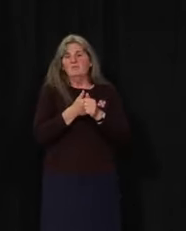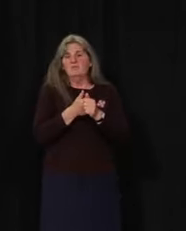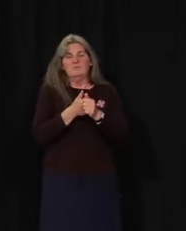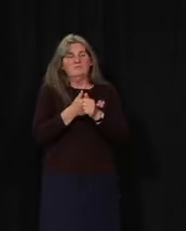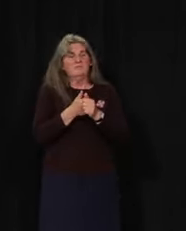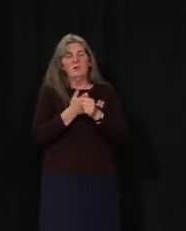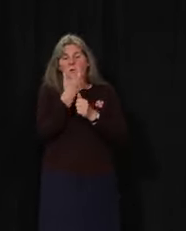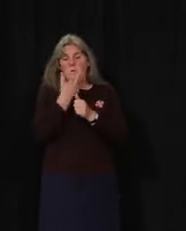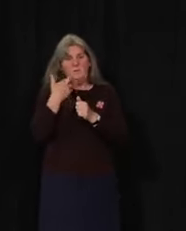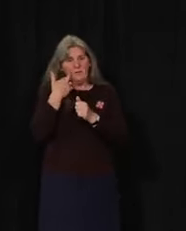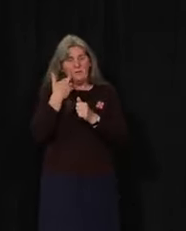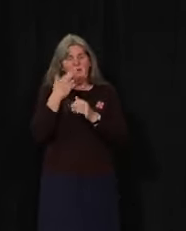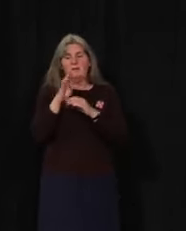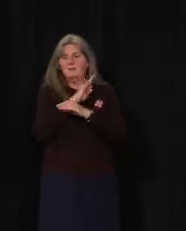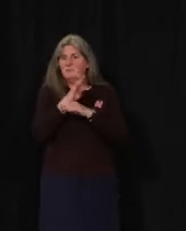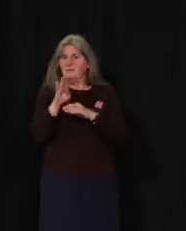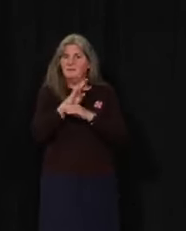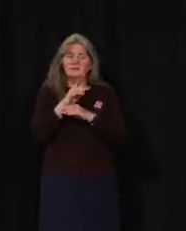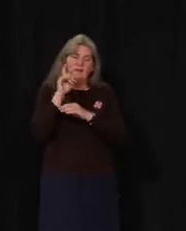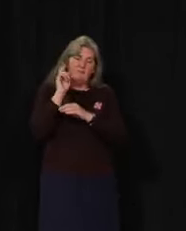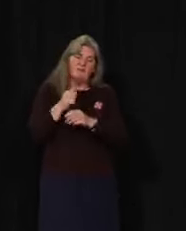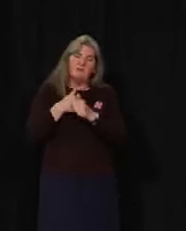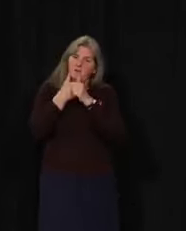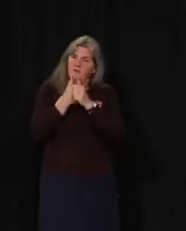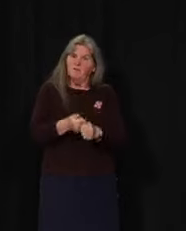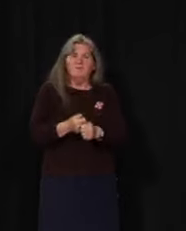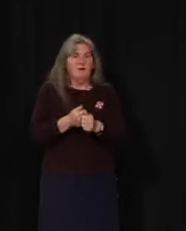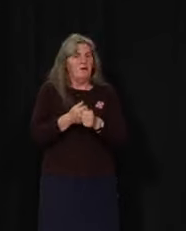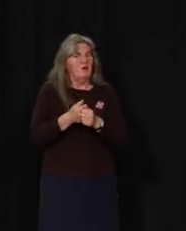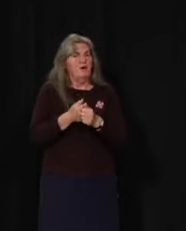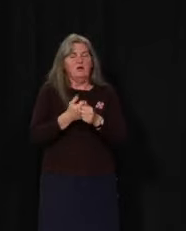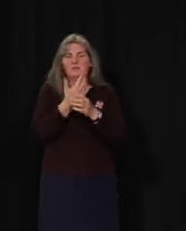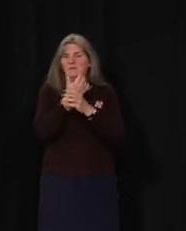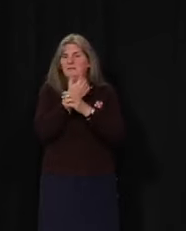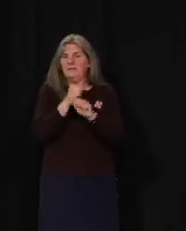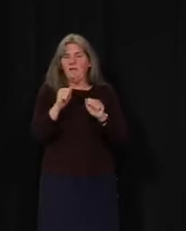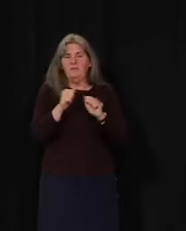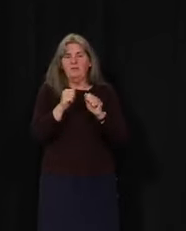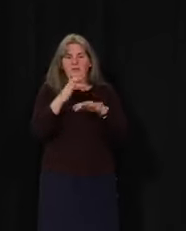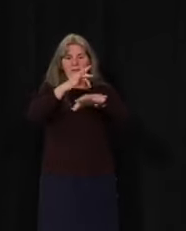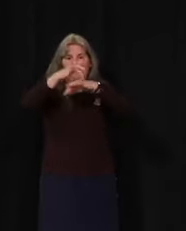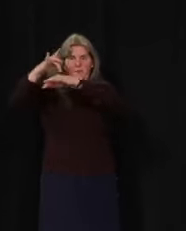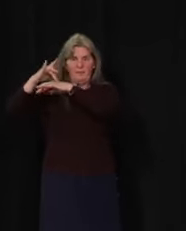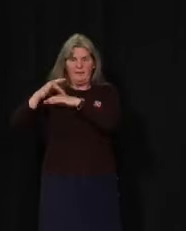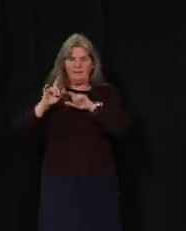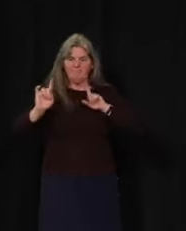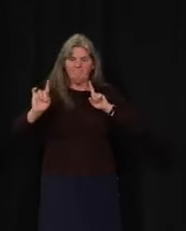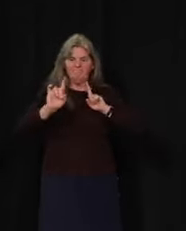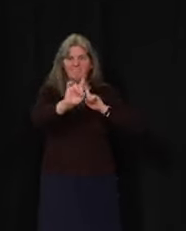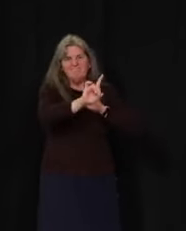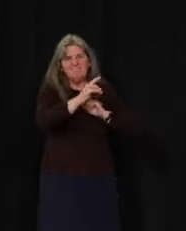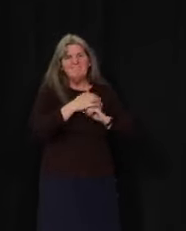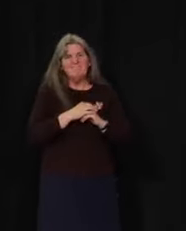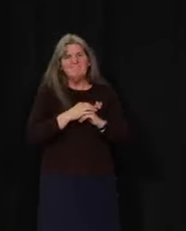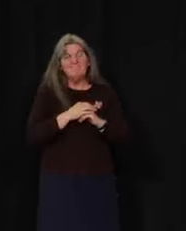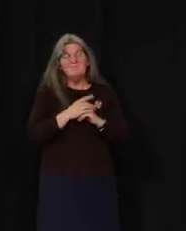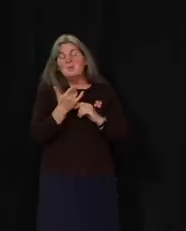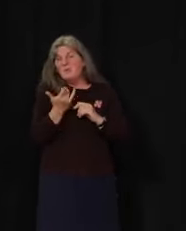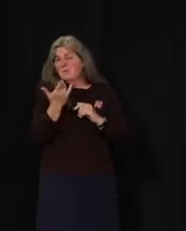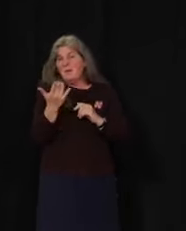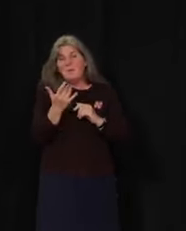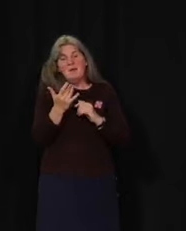have restaurants and businesses adhere to the fundamental concept of safe spacing. So it's not always going to be